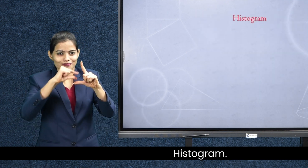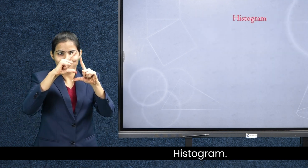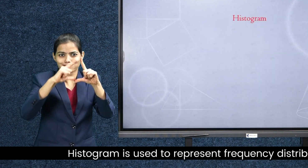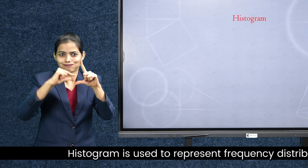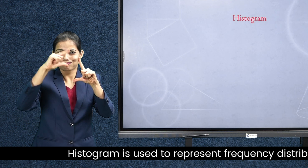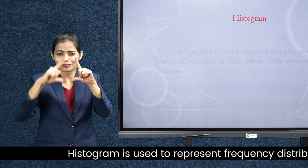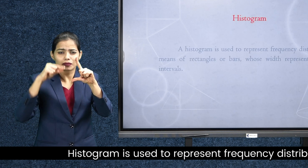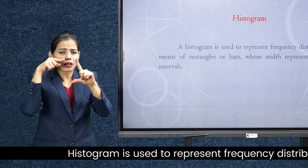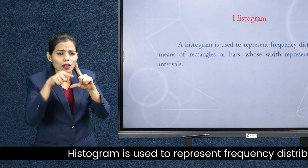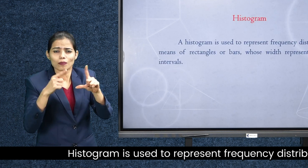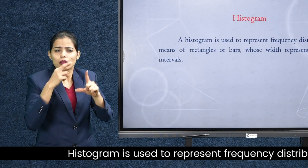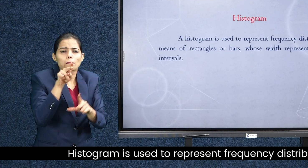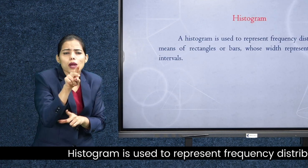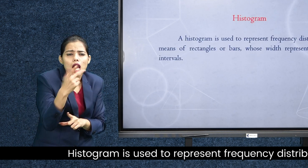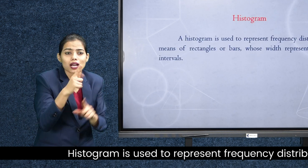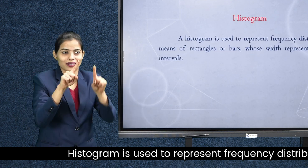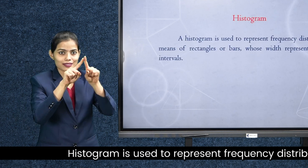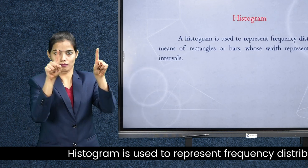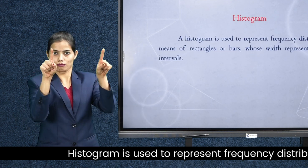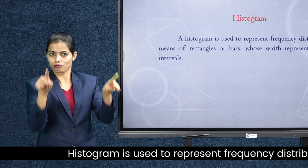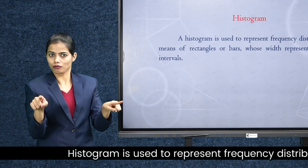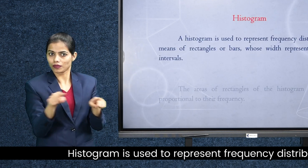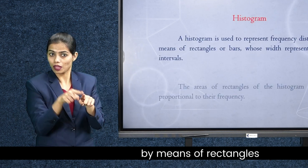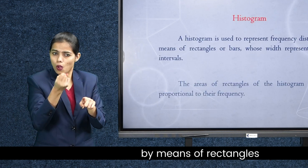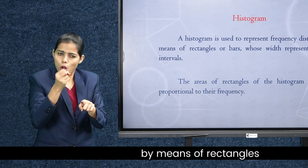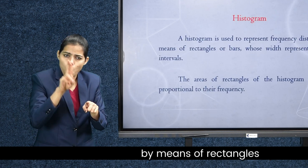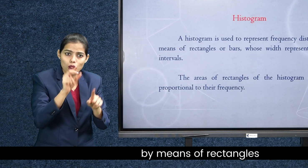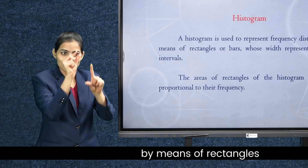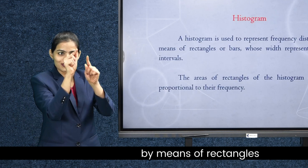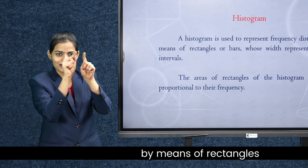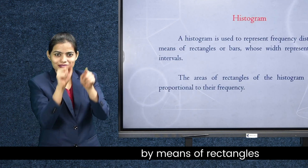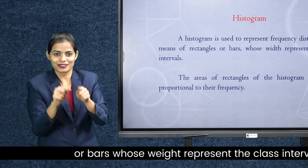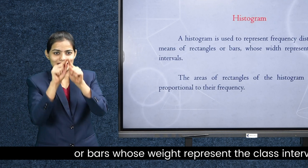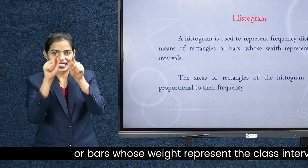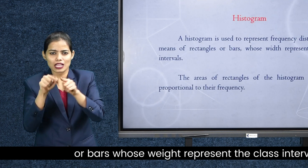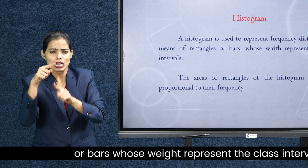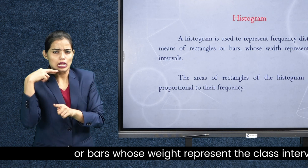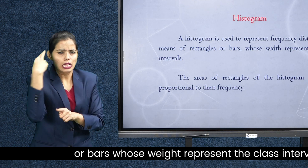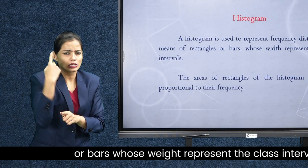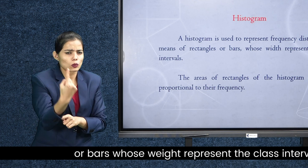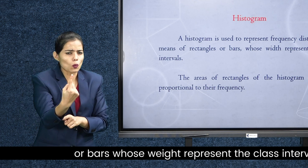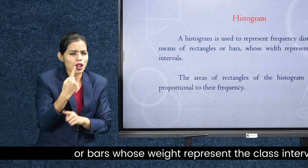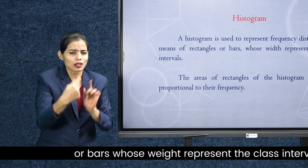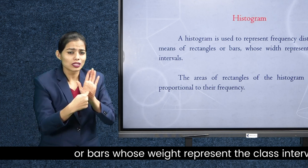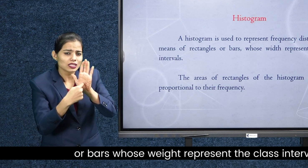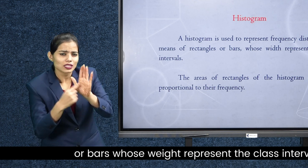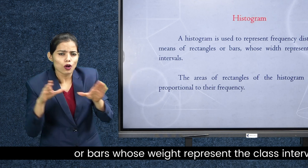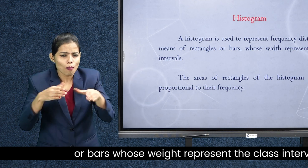A histogram is used to represent frequency distribution by means of rectangles or bars whose width represent the